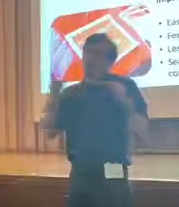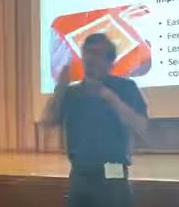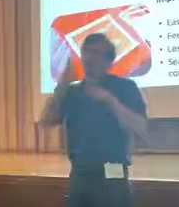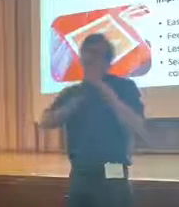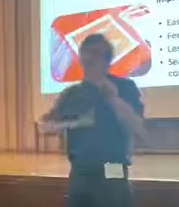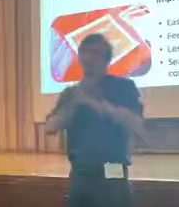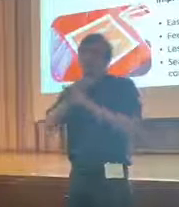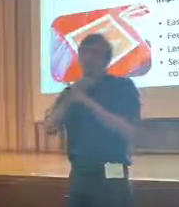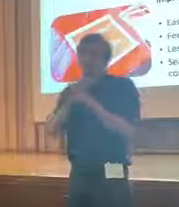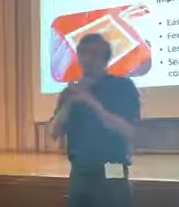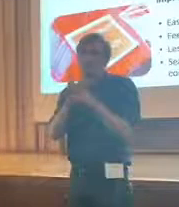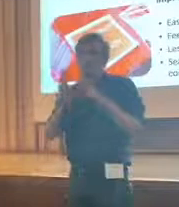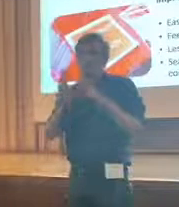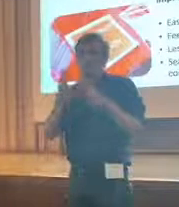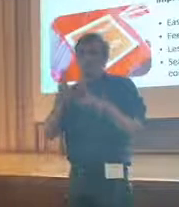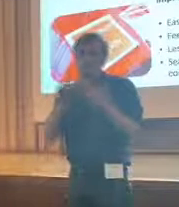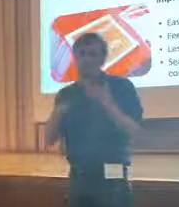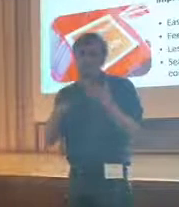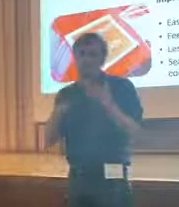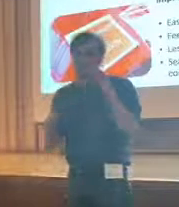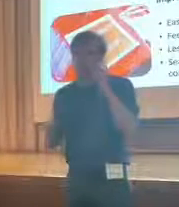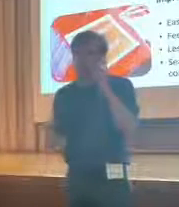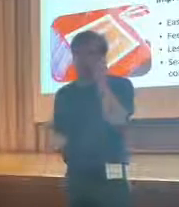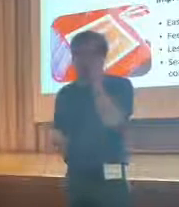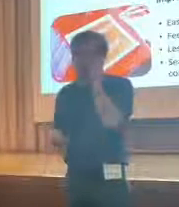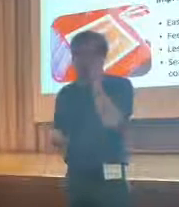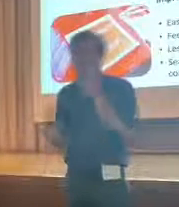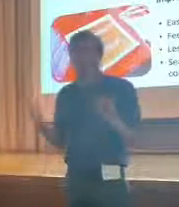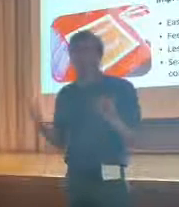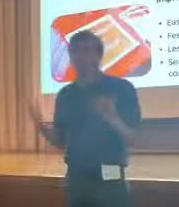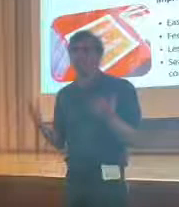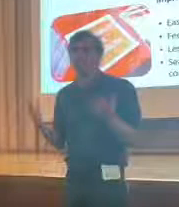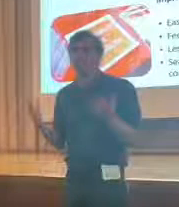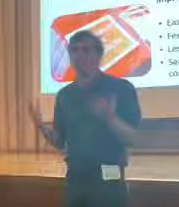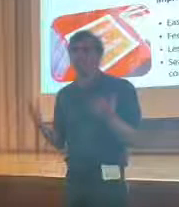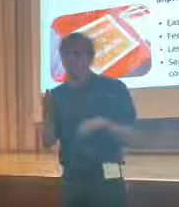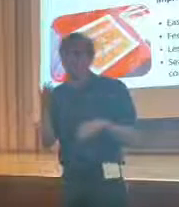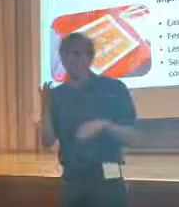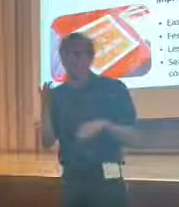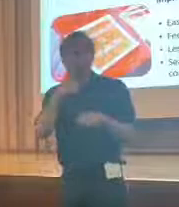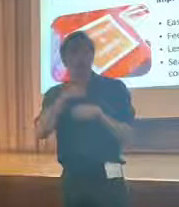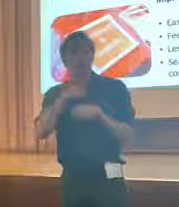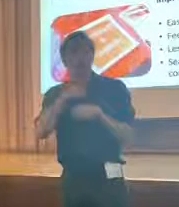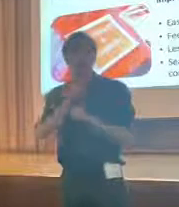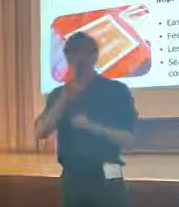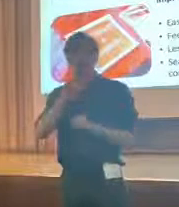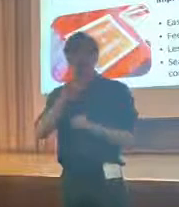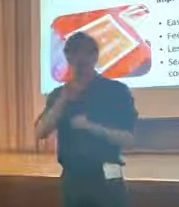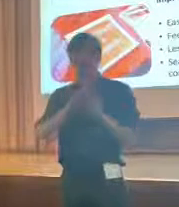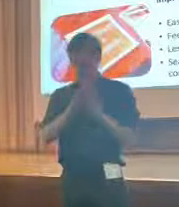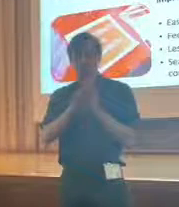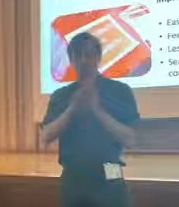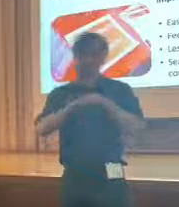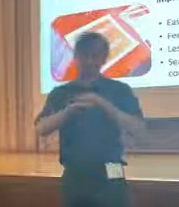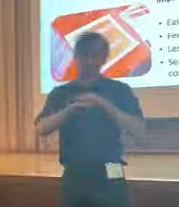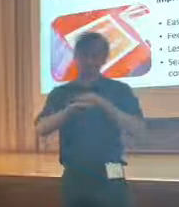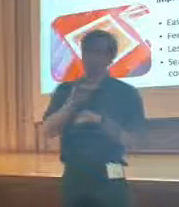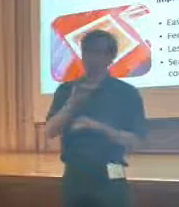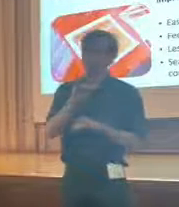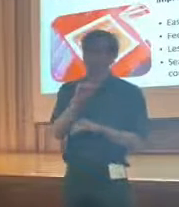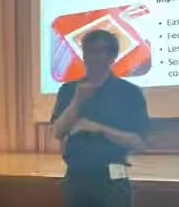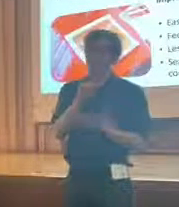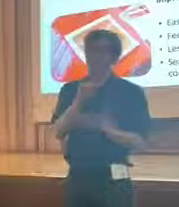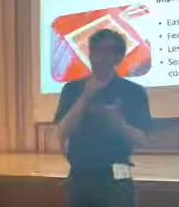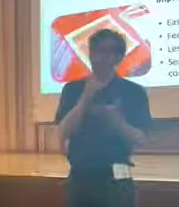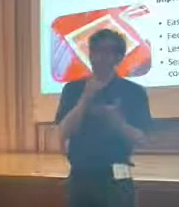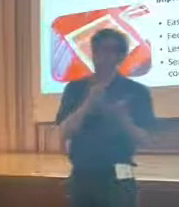happier because it's easier to find things, feels smoother when you transition through pages, there are less